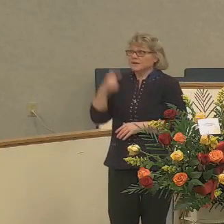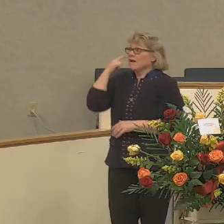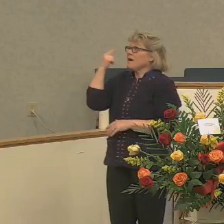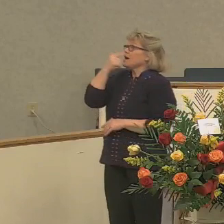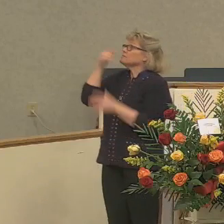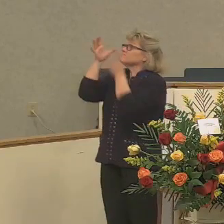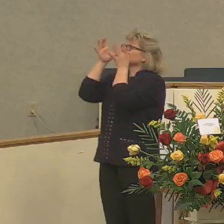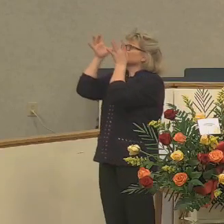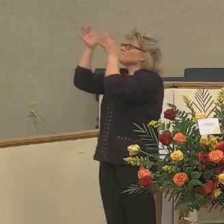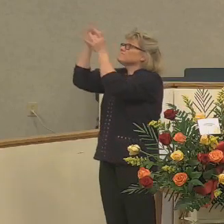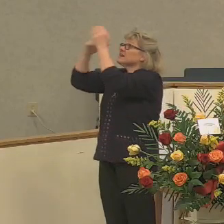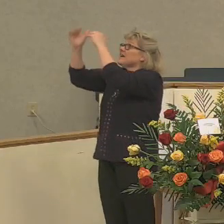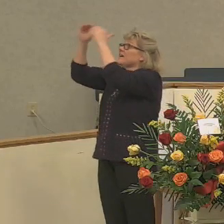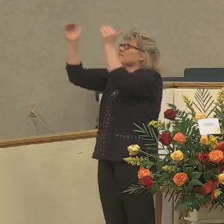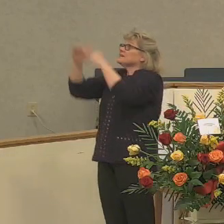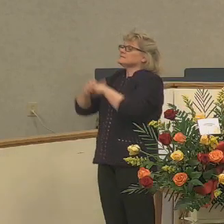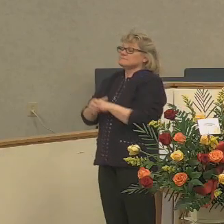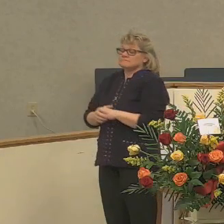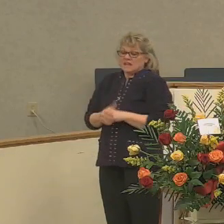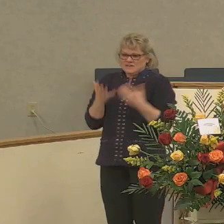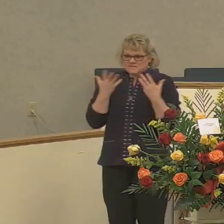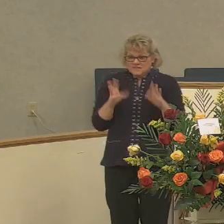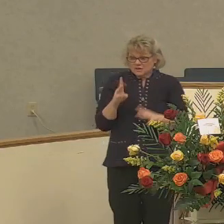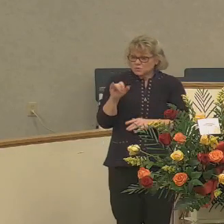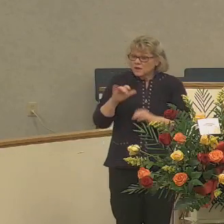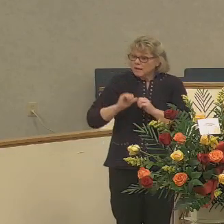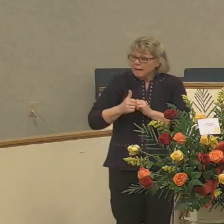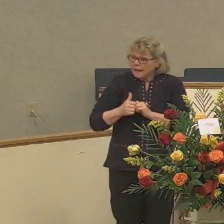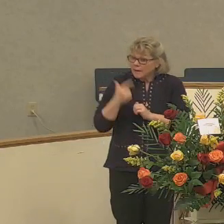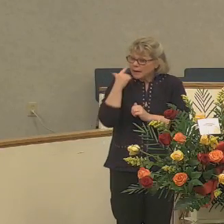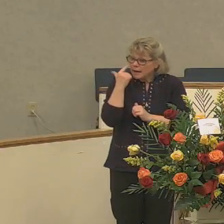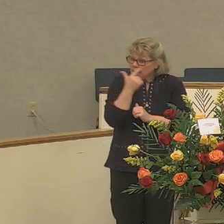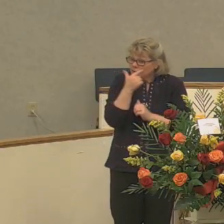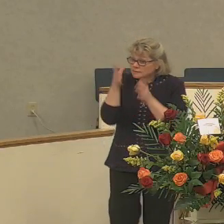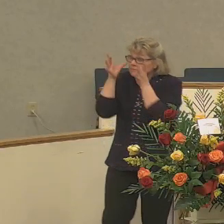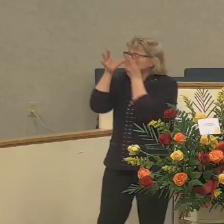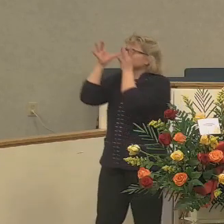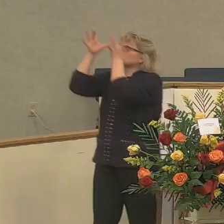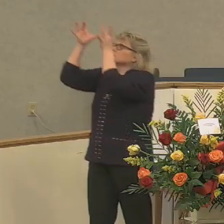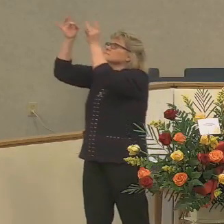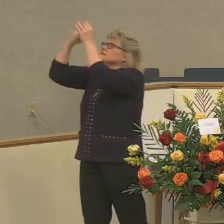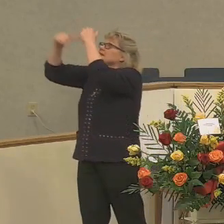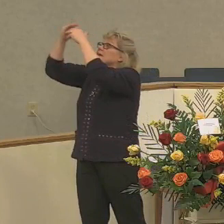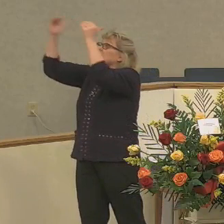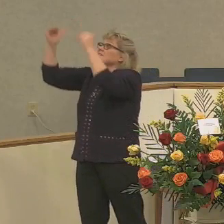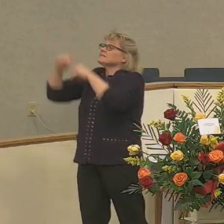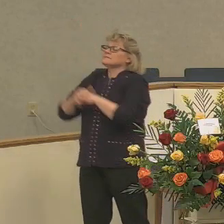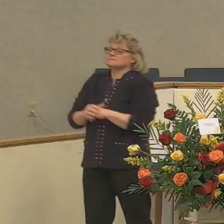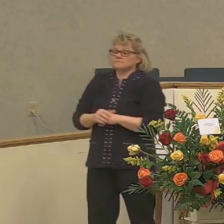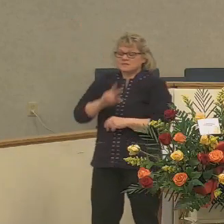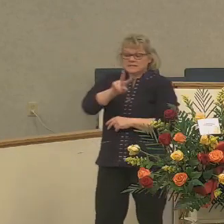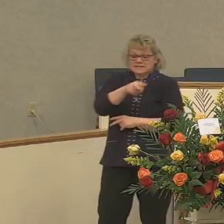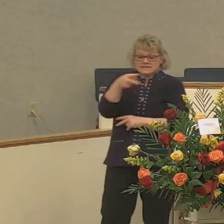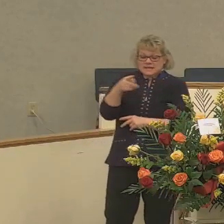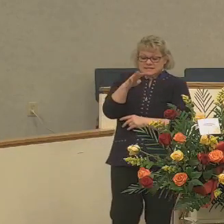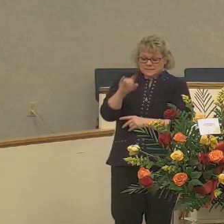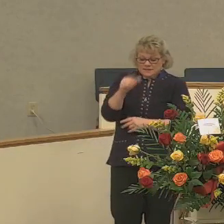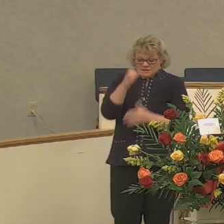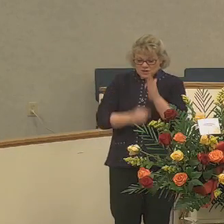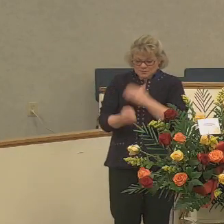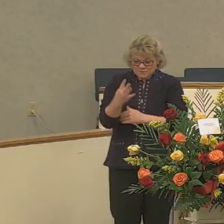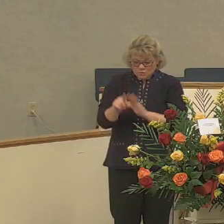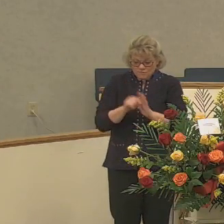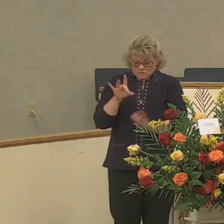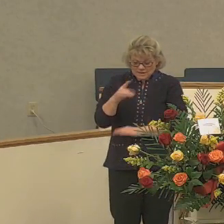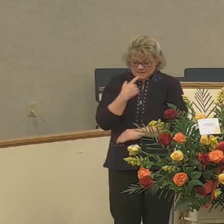on heaven. To finish well, we need to keep our eyes on heaven. 2 Timothy 4 and verse 8